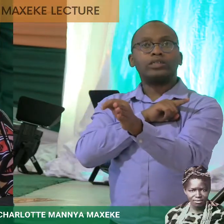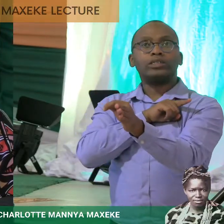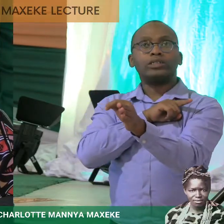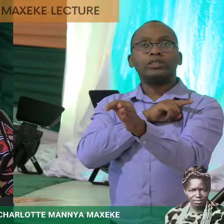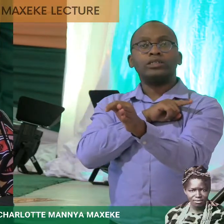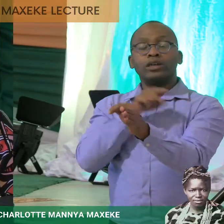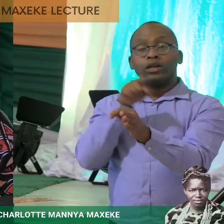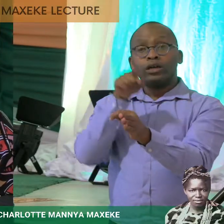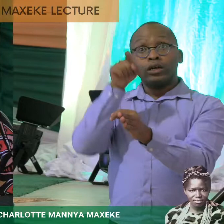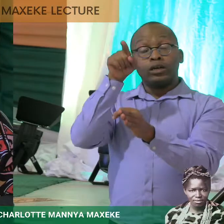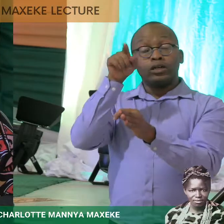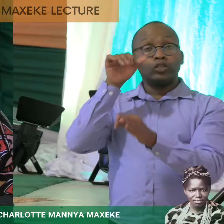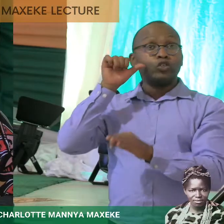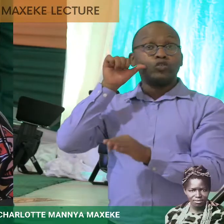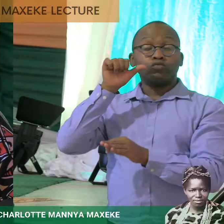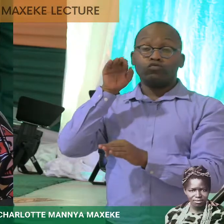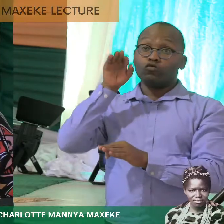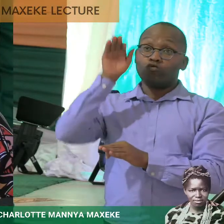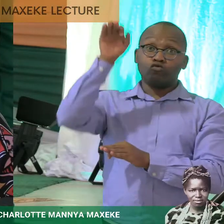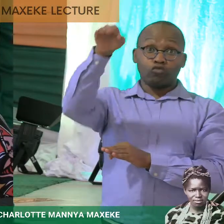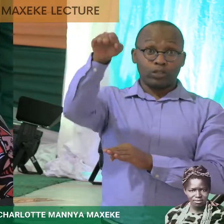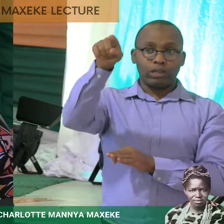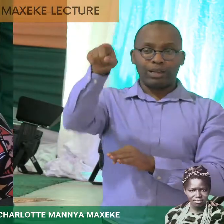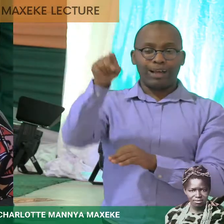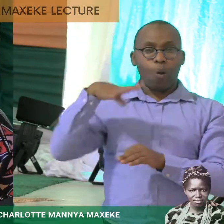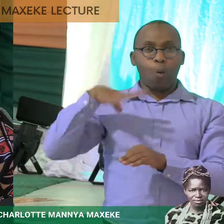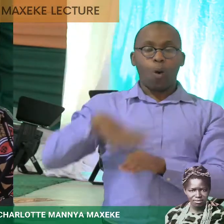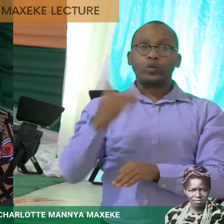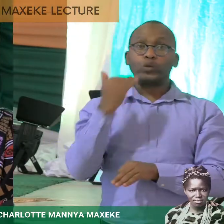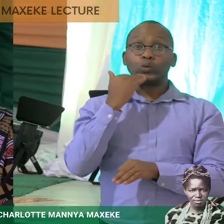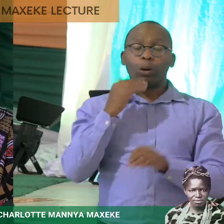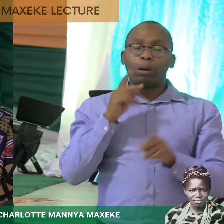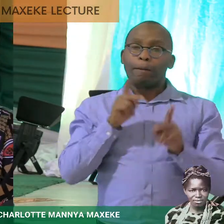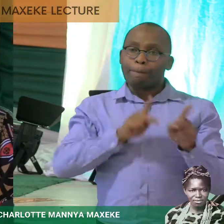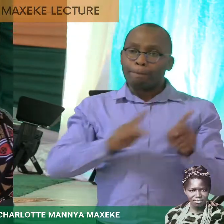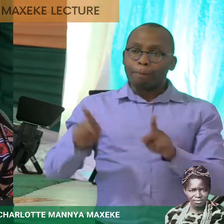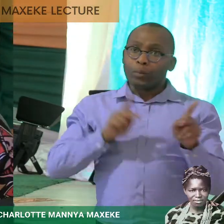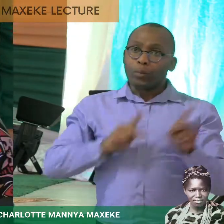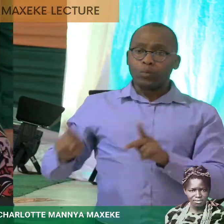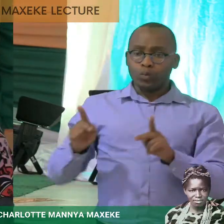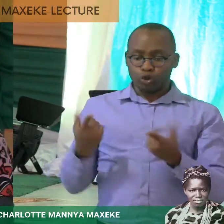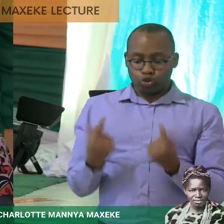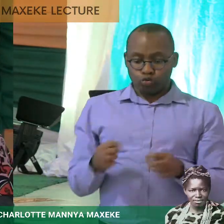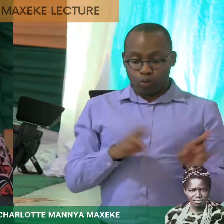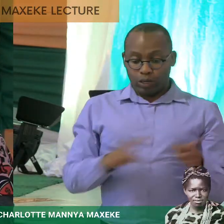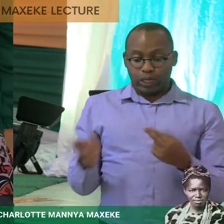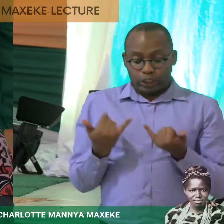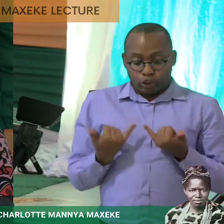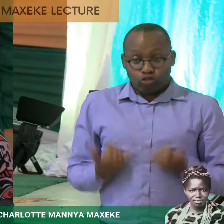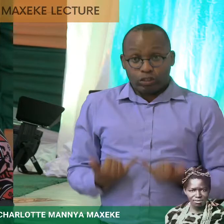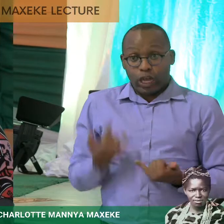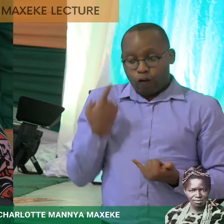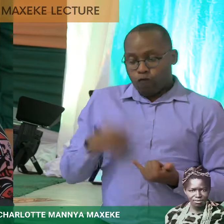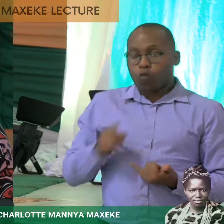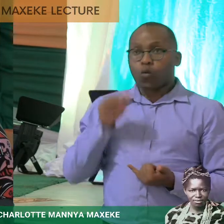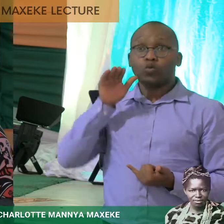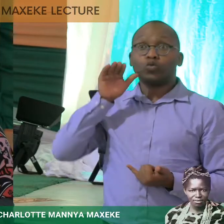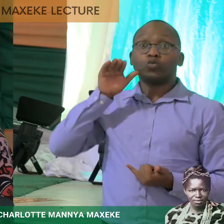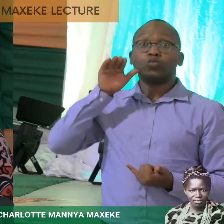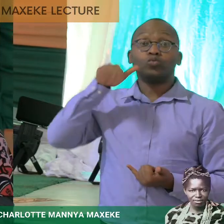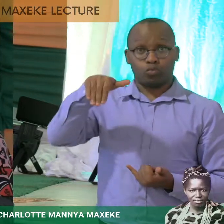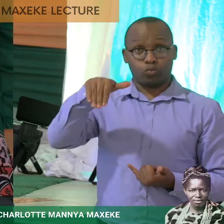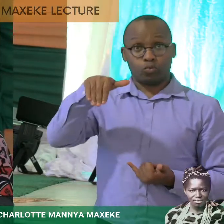who prepare for it today. If you think education